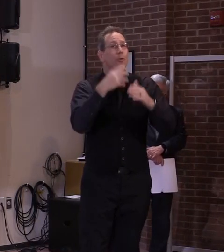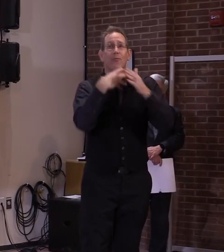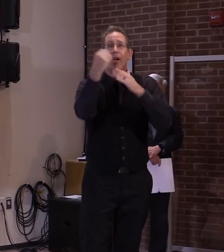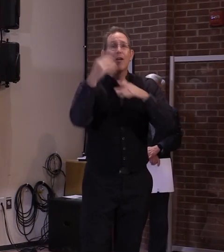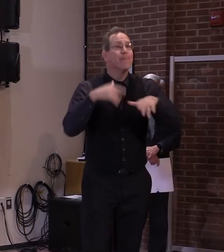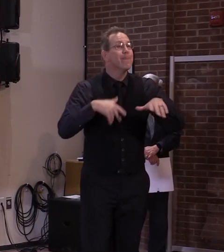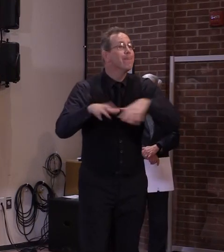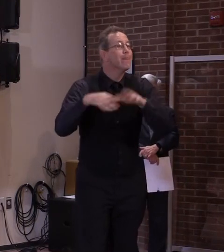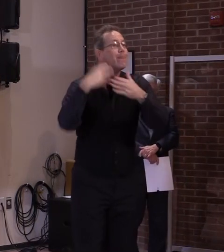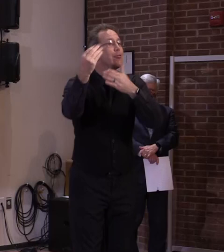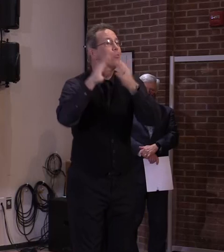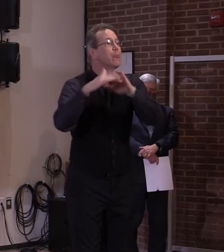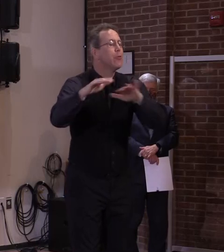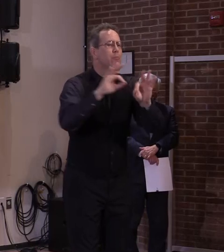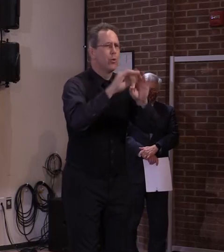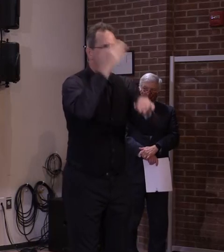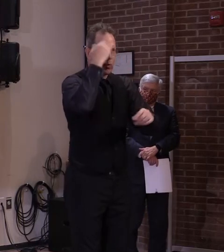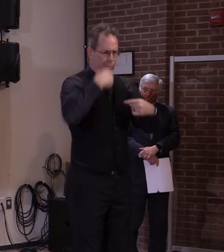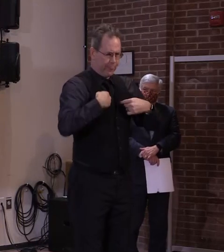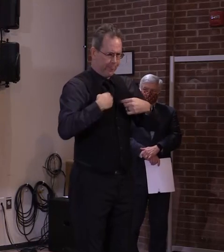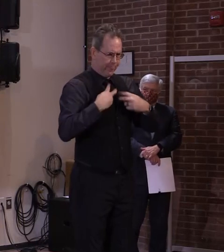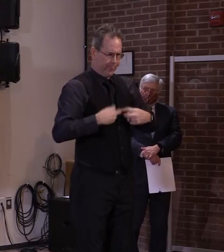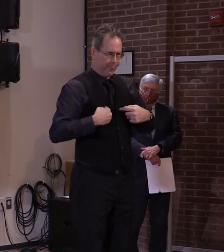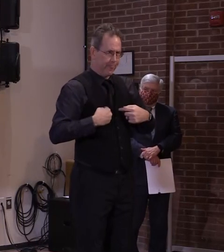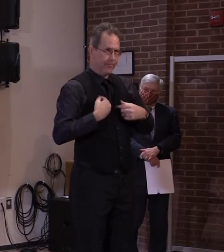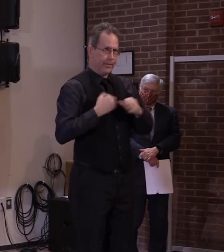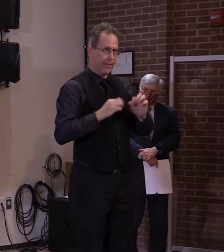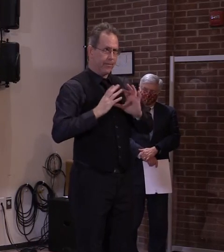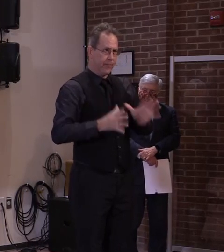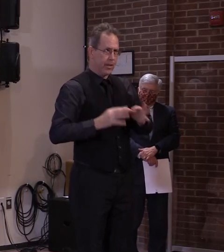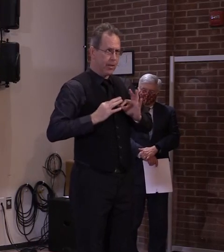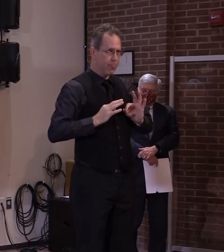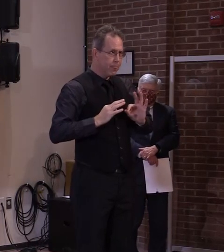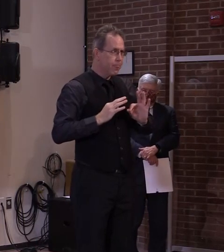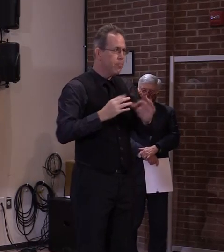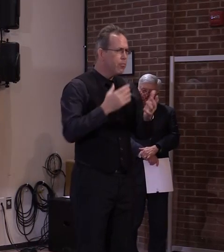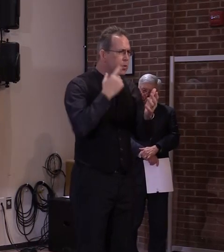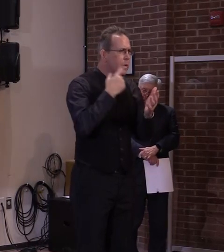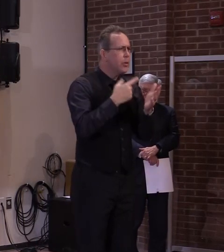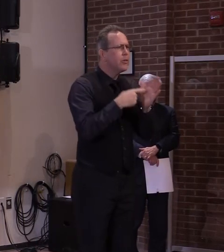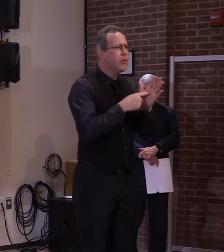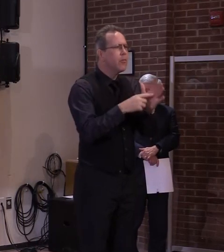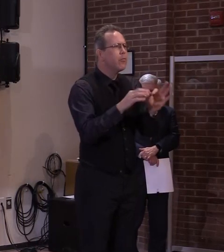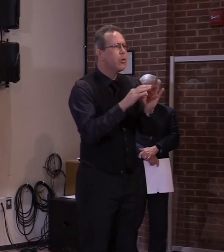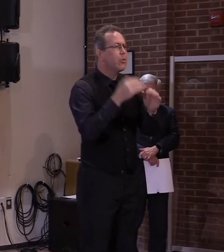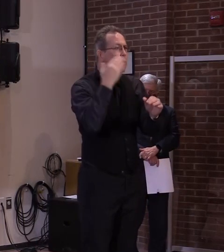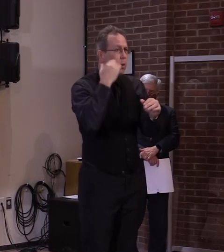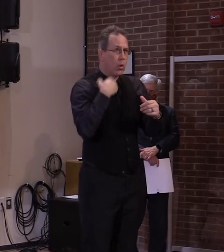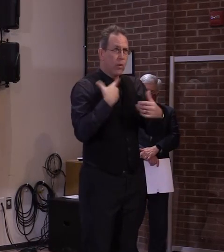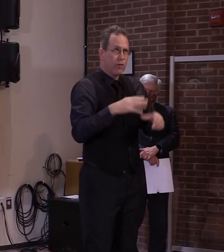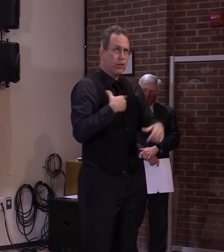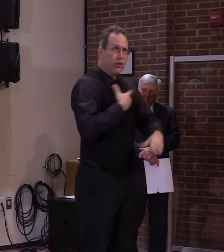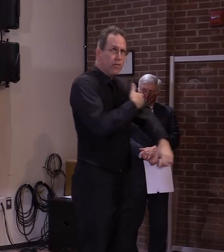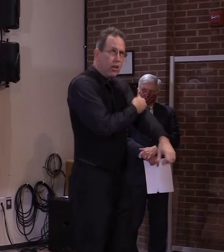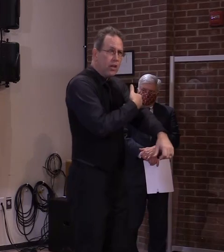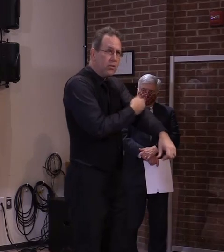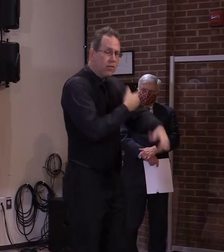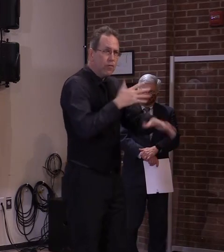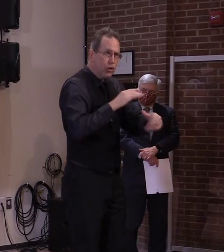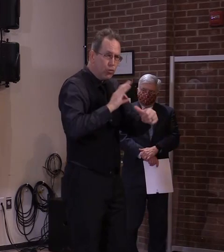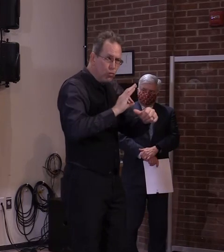the hard choices our business community is making and be kind and patient as you head out for dinner or a